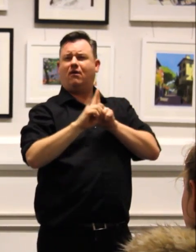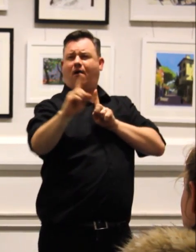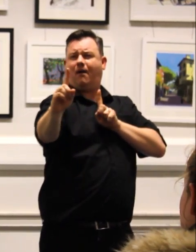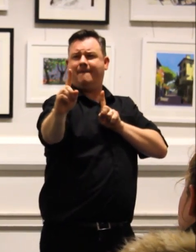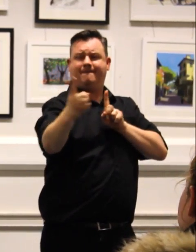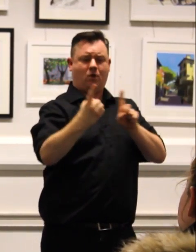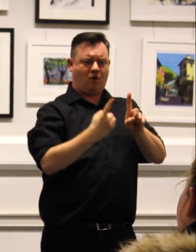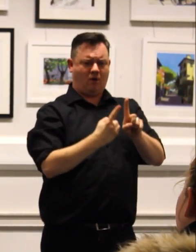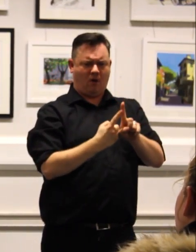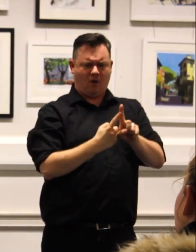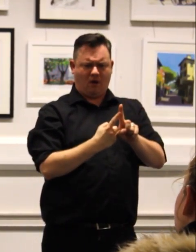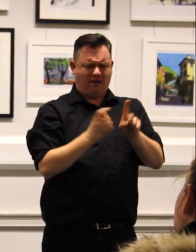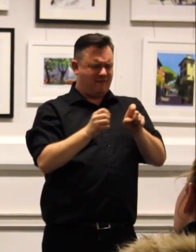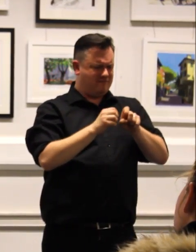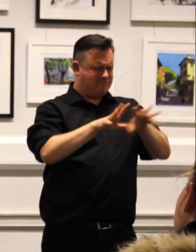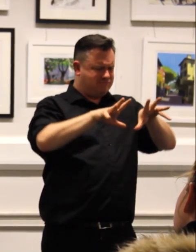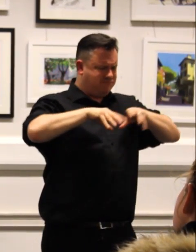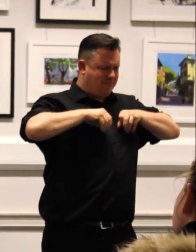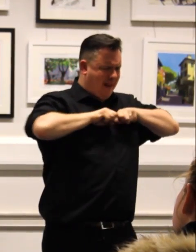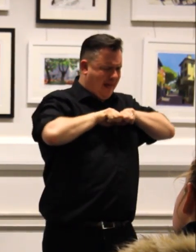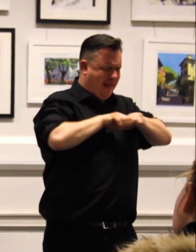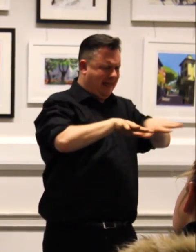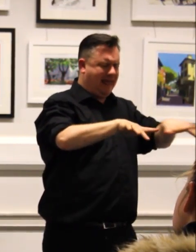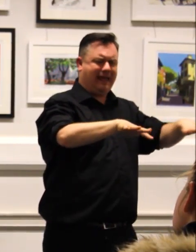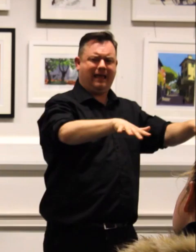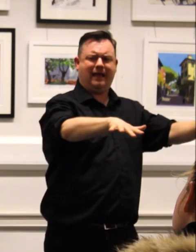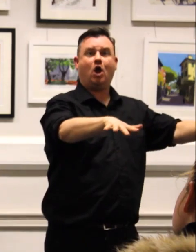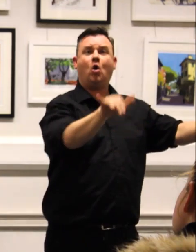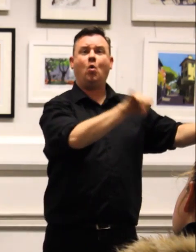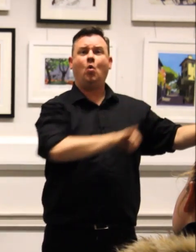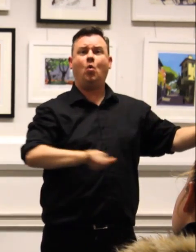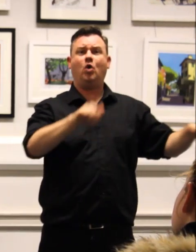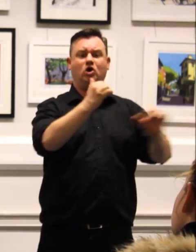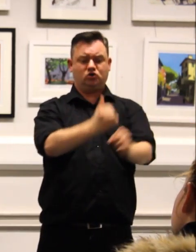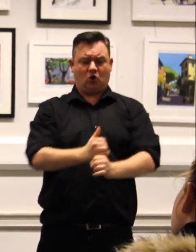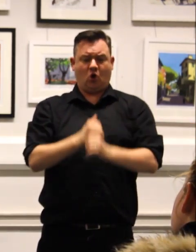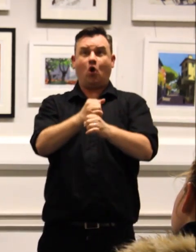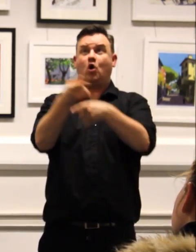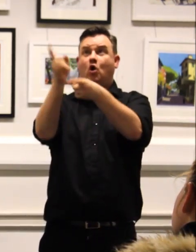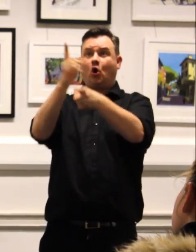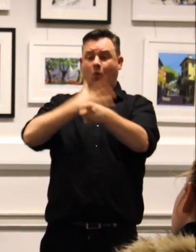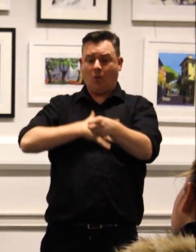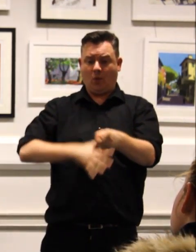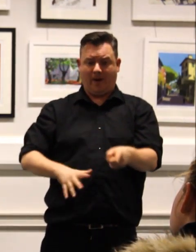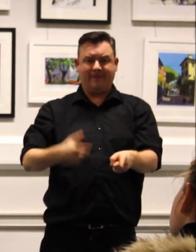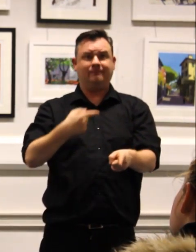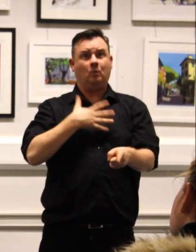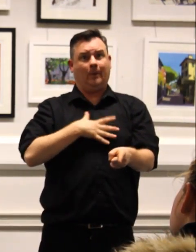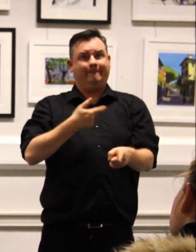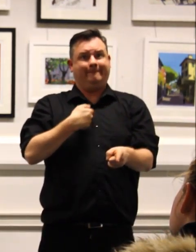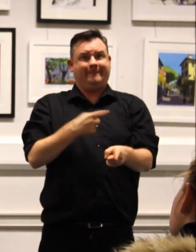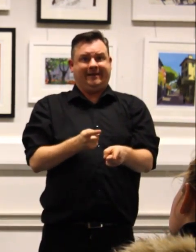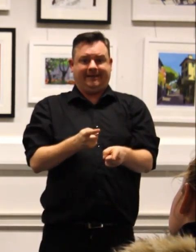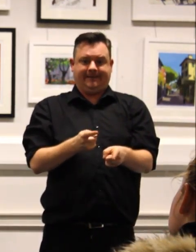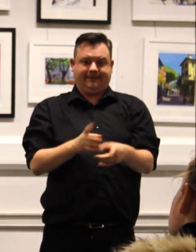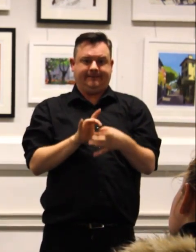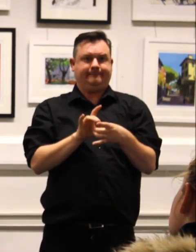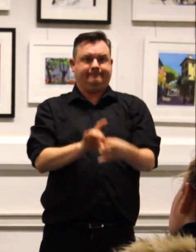of plagues, and on which horse God wills I should place my ducats?